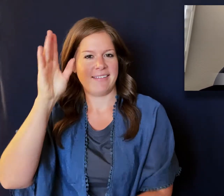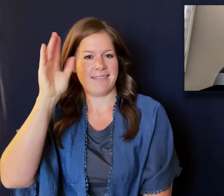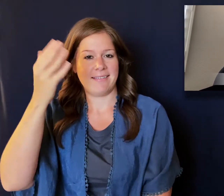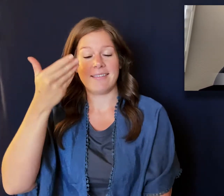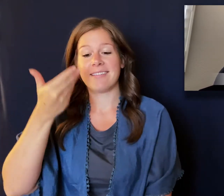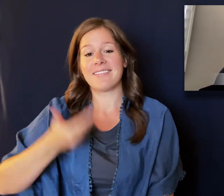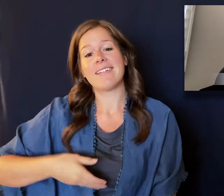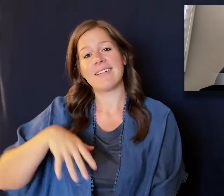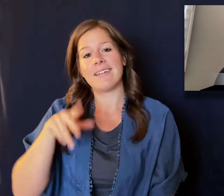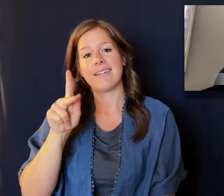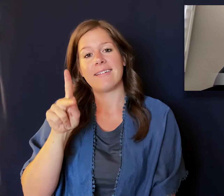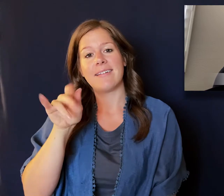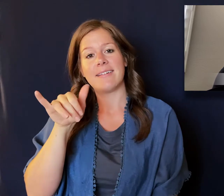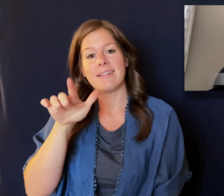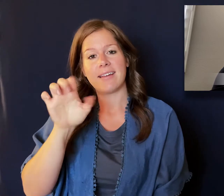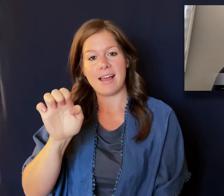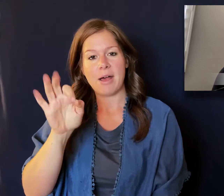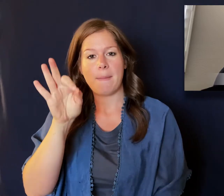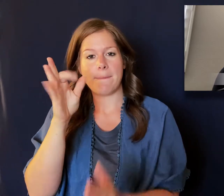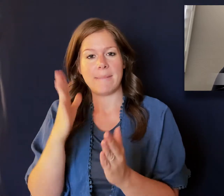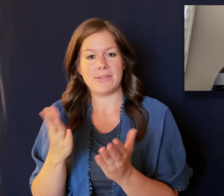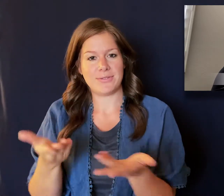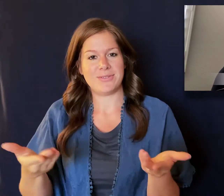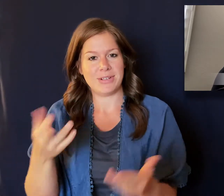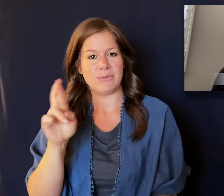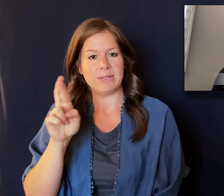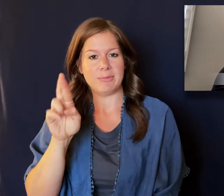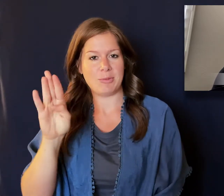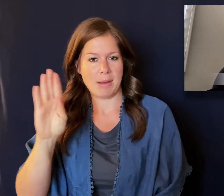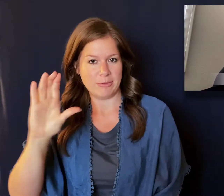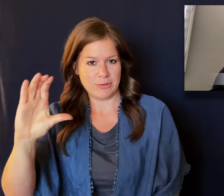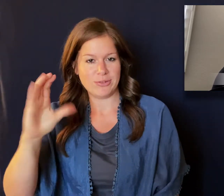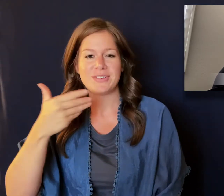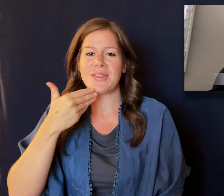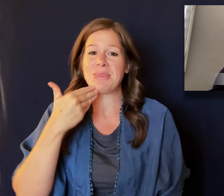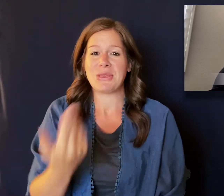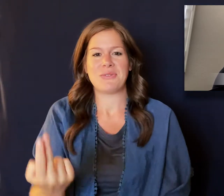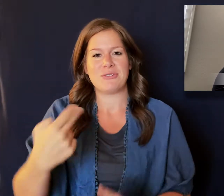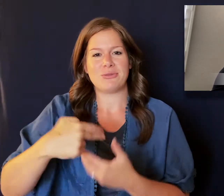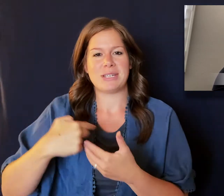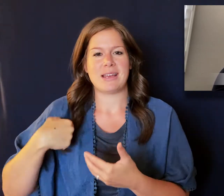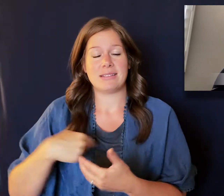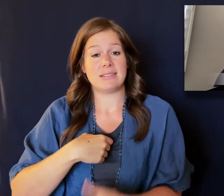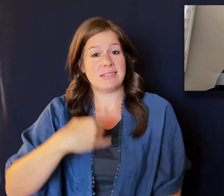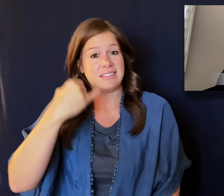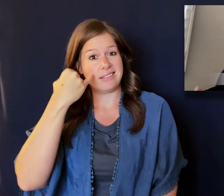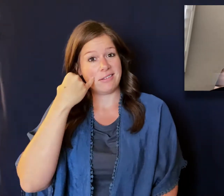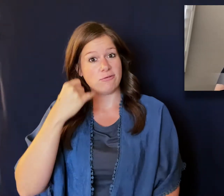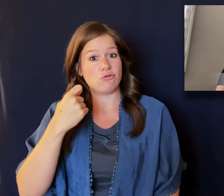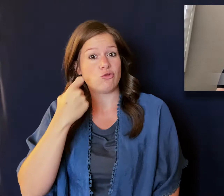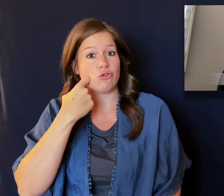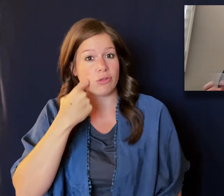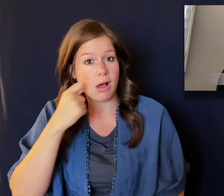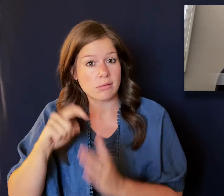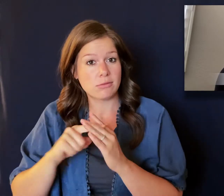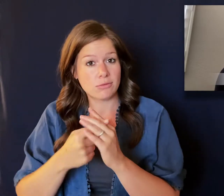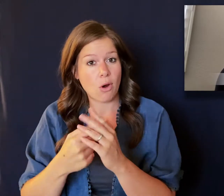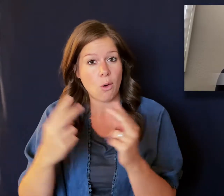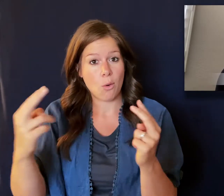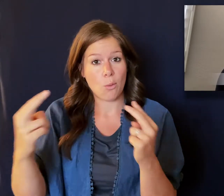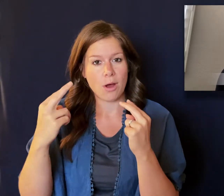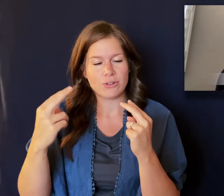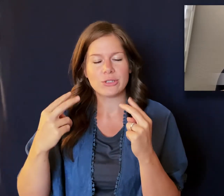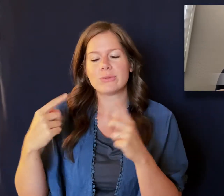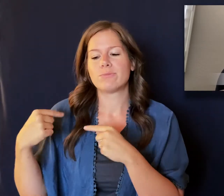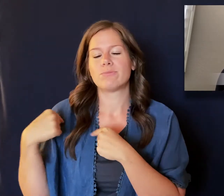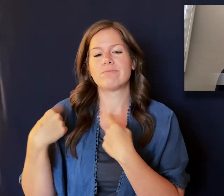the pastors at Redeemer Bible Church. Thank you for joining us. So if you're just joining us starting now, we've been reading through the Gospel of